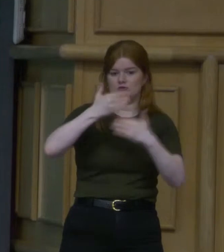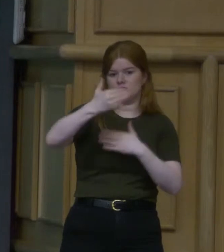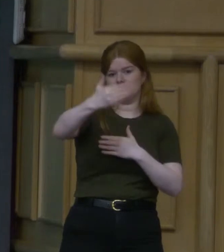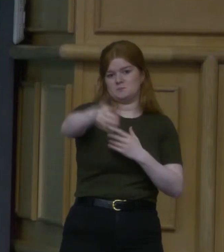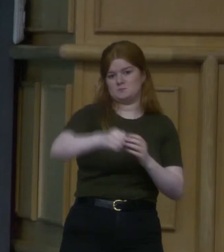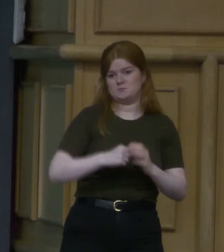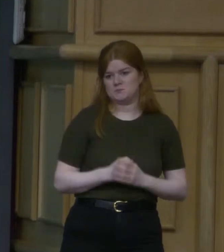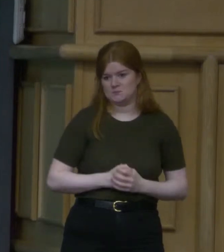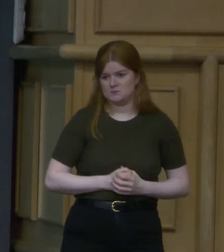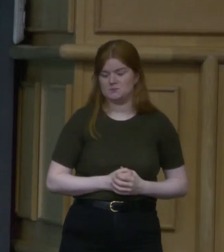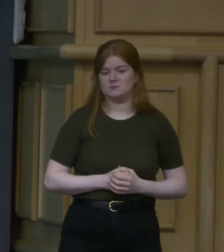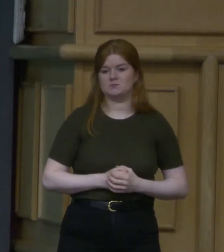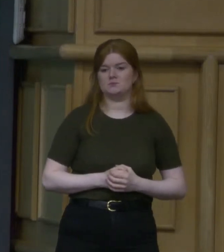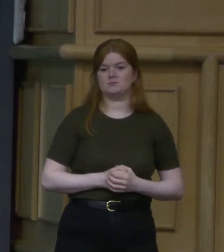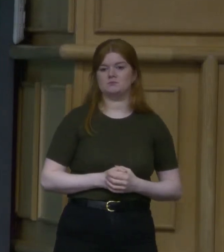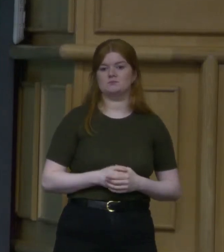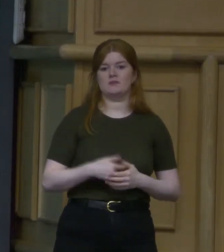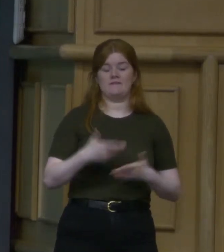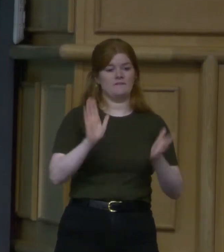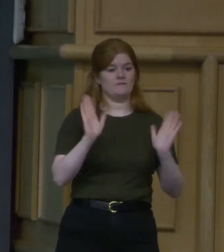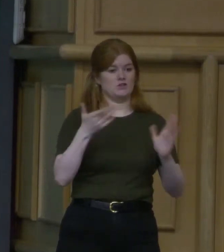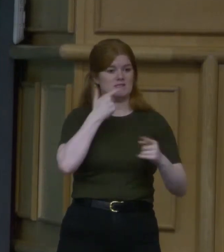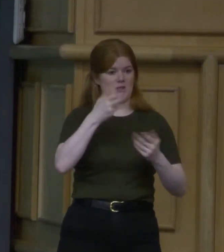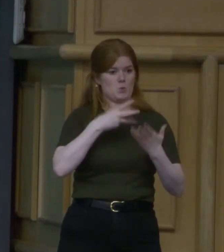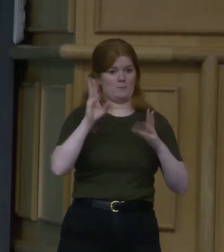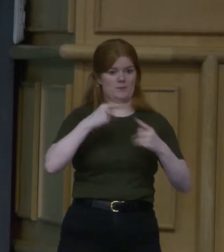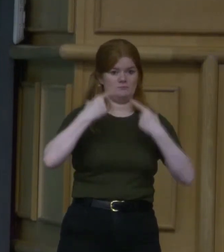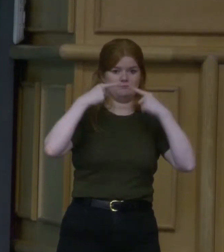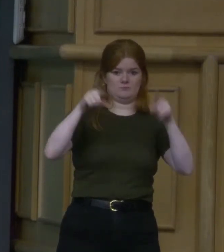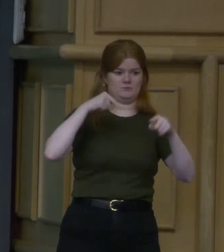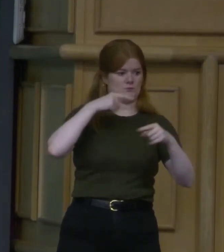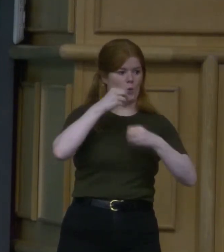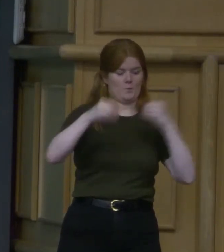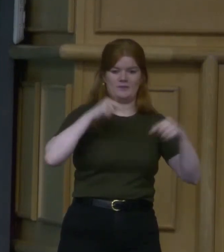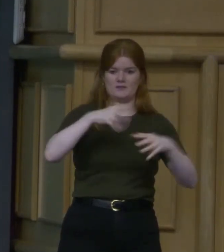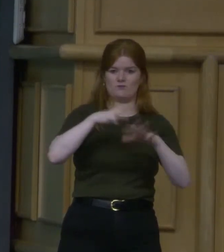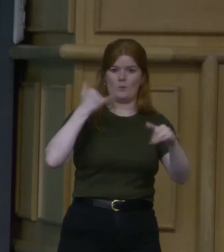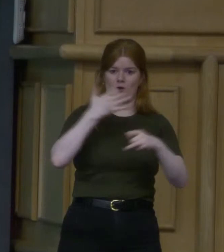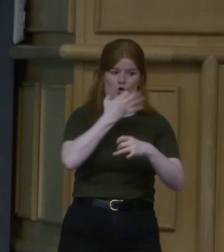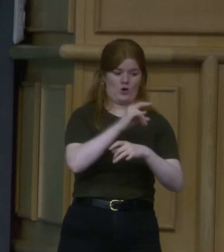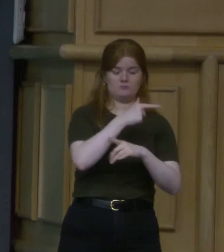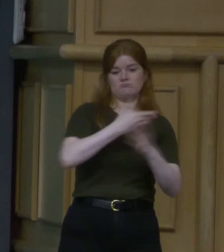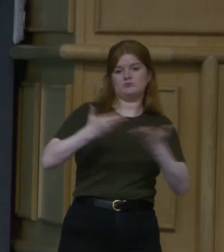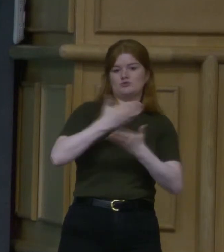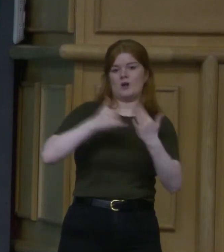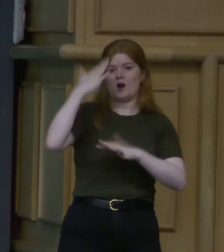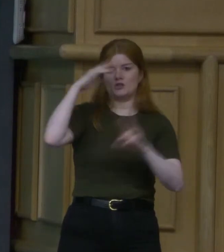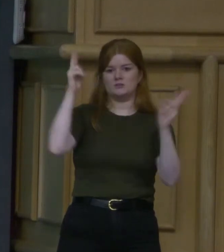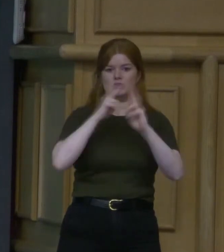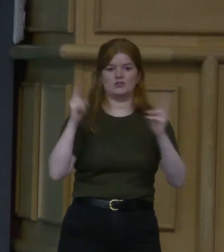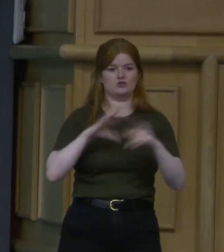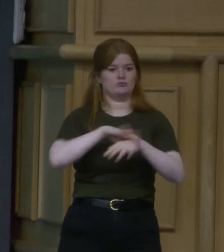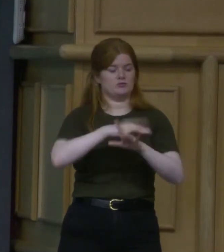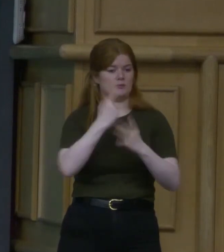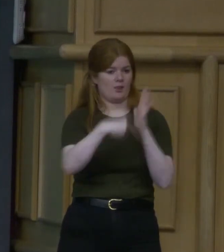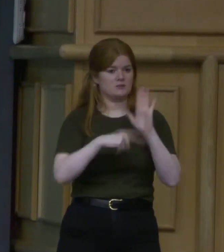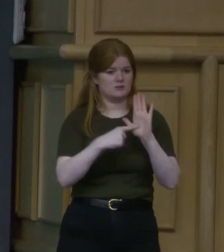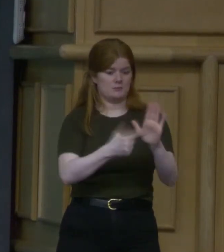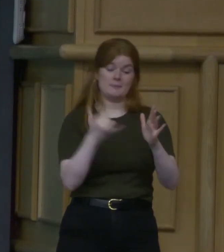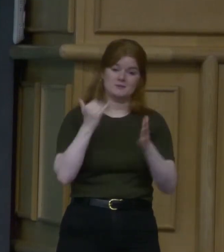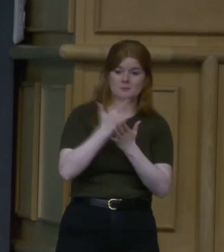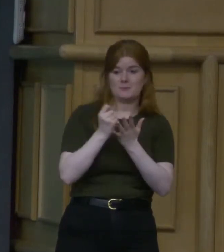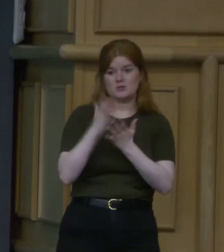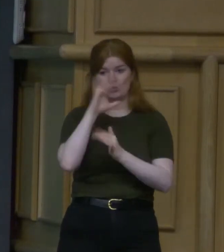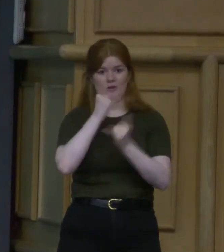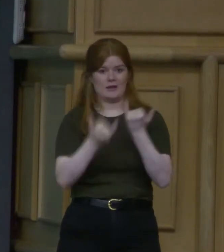ahead. I said when I opened this forum in Cork that discussions on Ireland's international security policy may